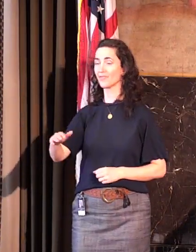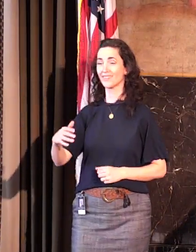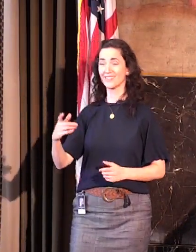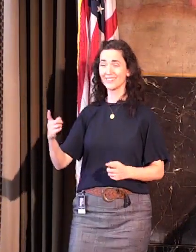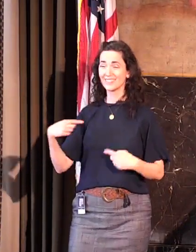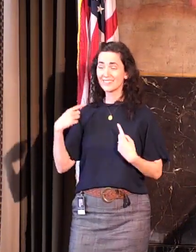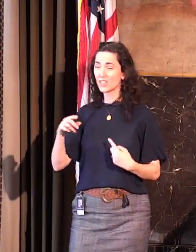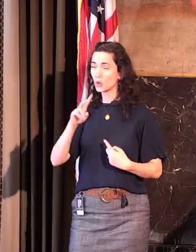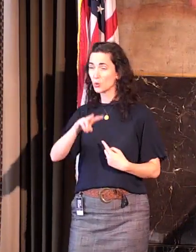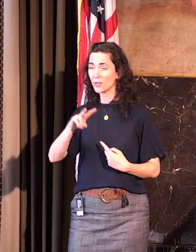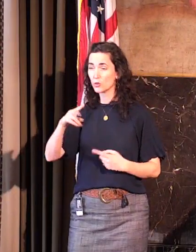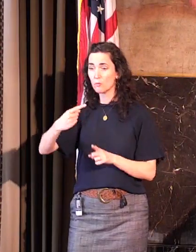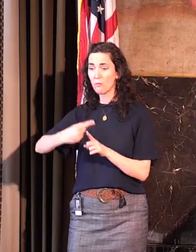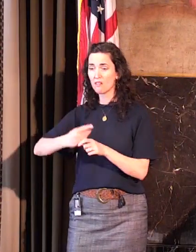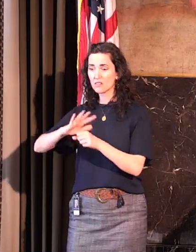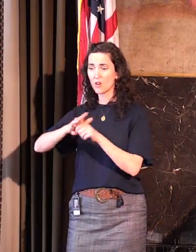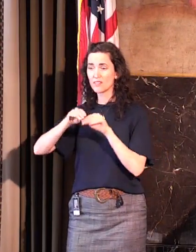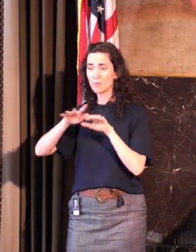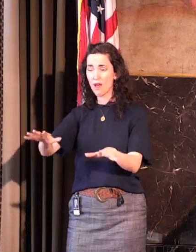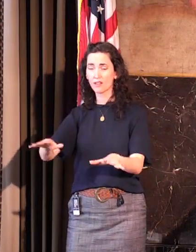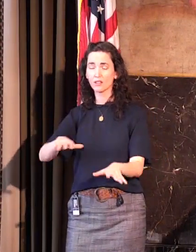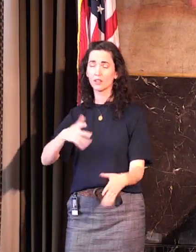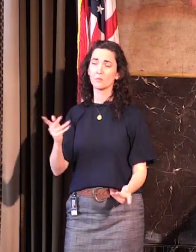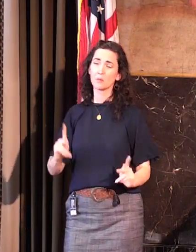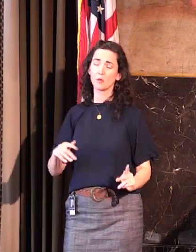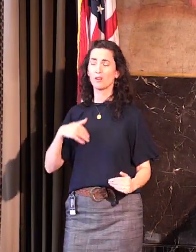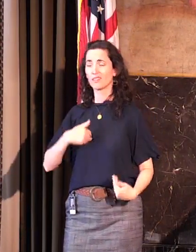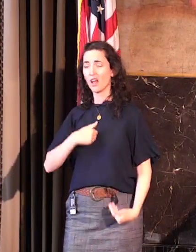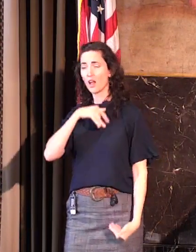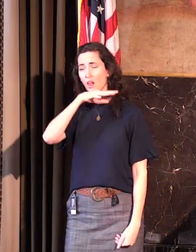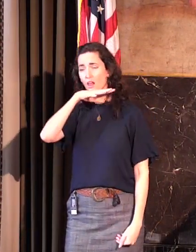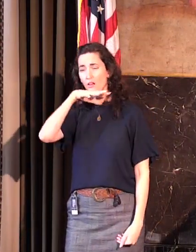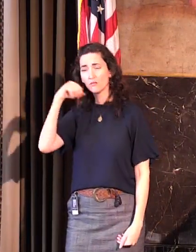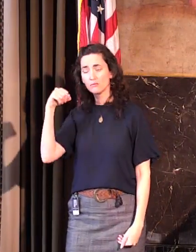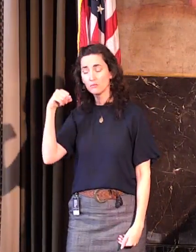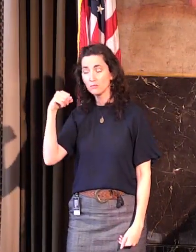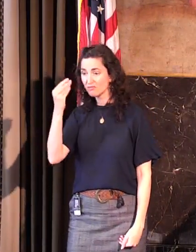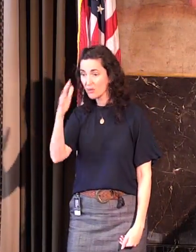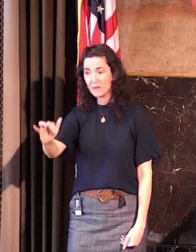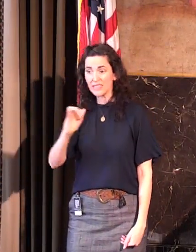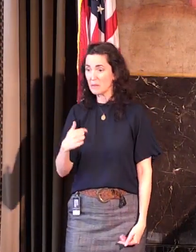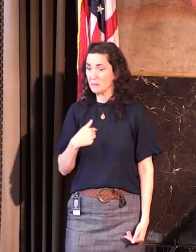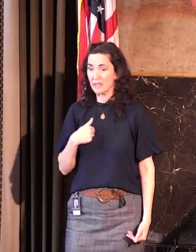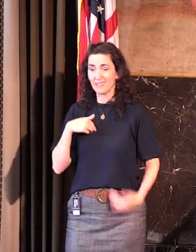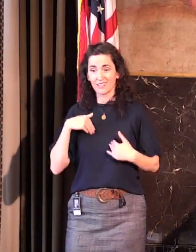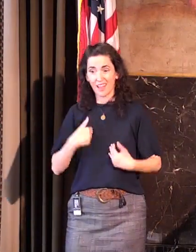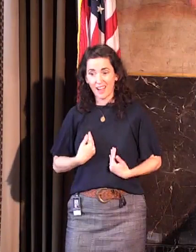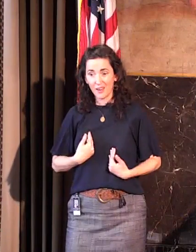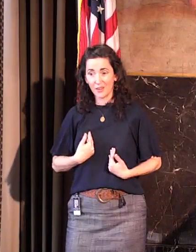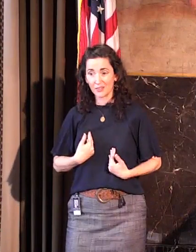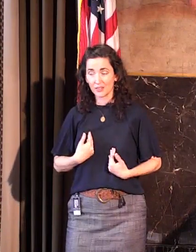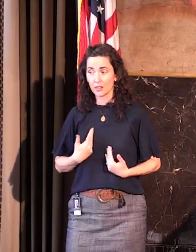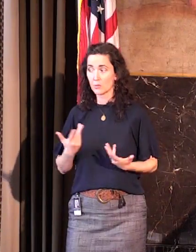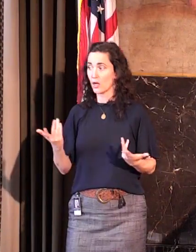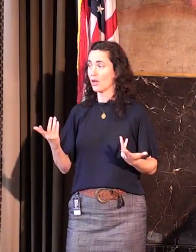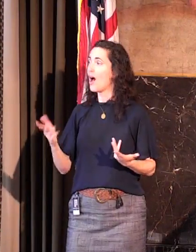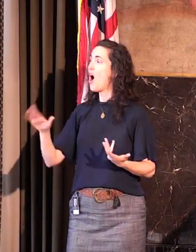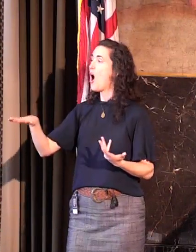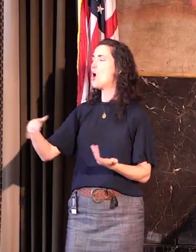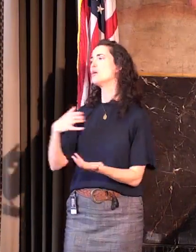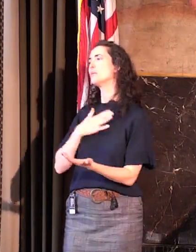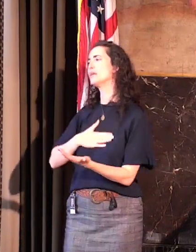the pandemic are tired of it. That includes me. But we don't really get a vote in that.